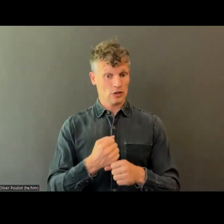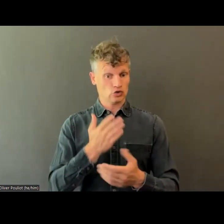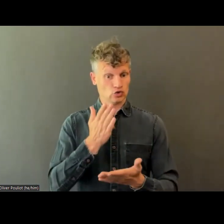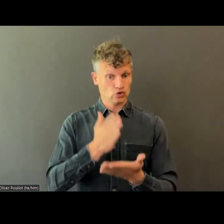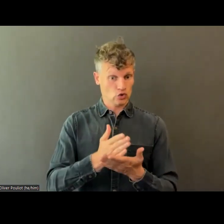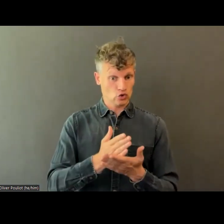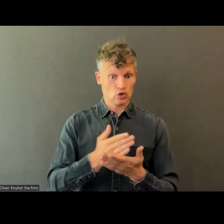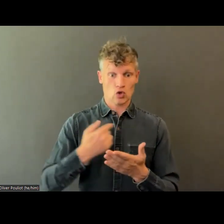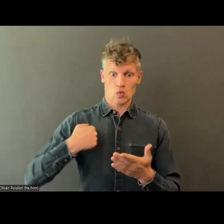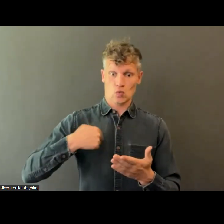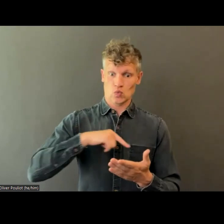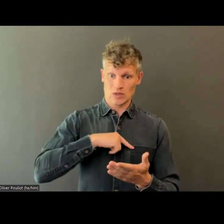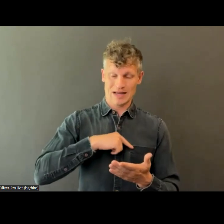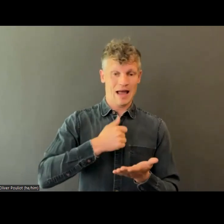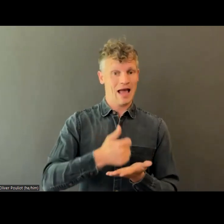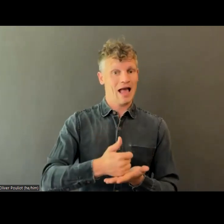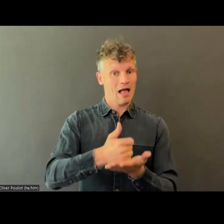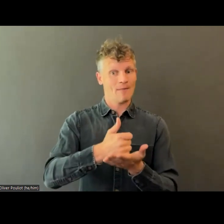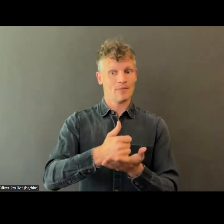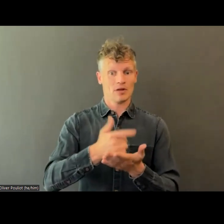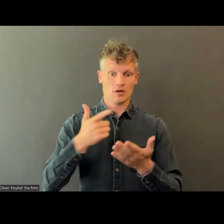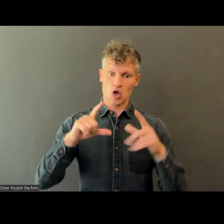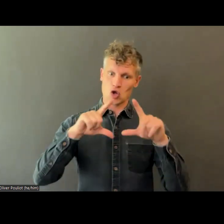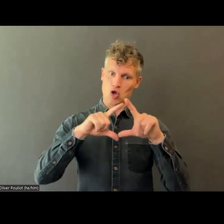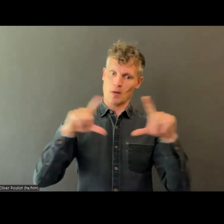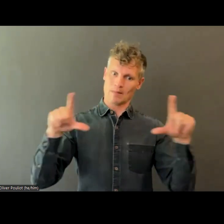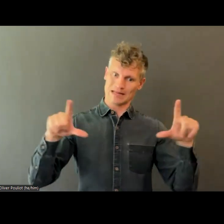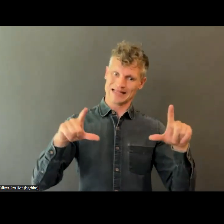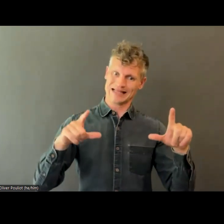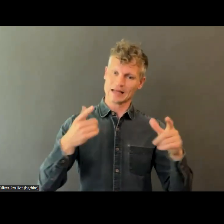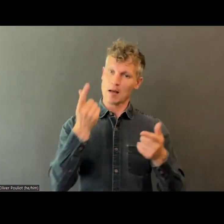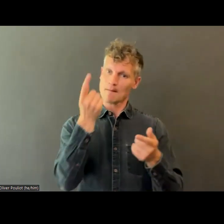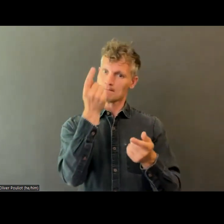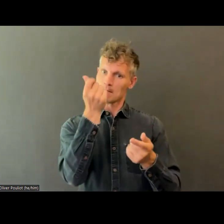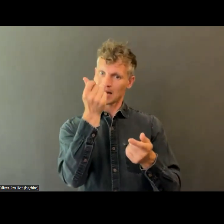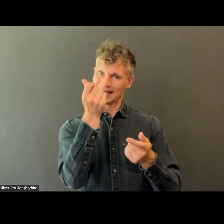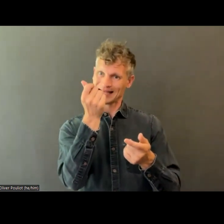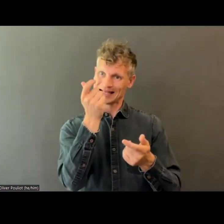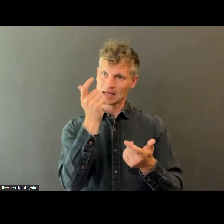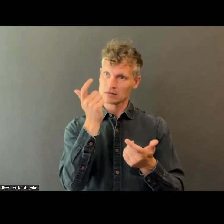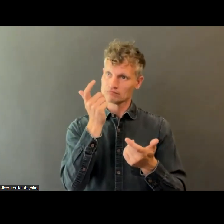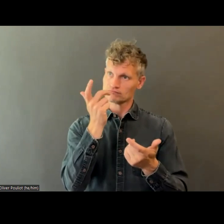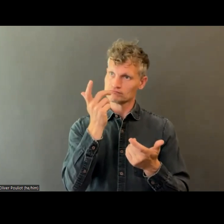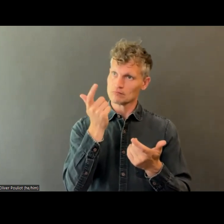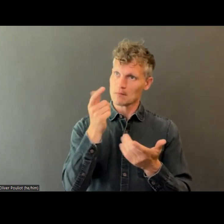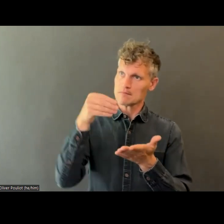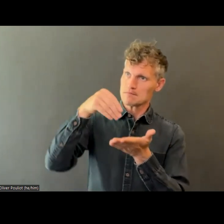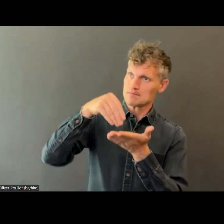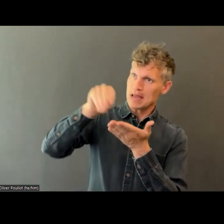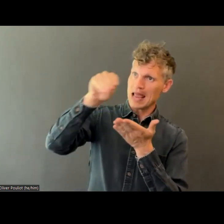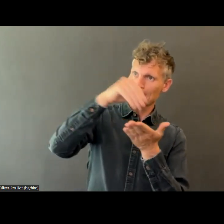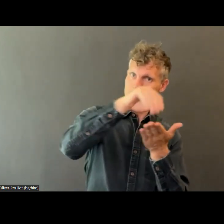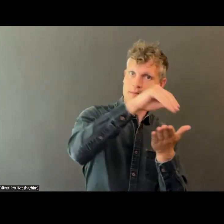Andy and his team to try and figure out, well, actually, the suppliers that we've been using across multiple geographies don't have a presence in certain parts of the